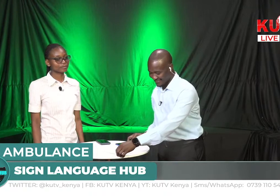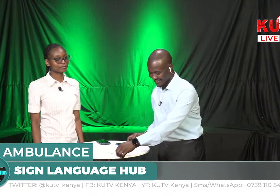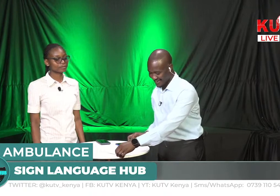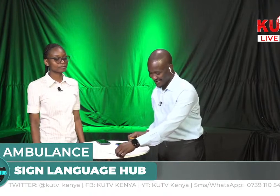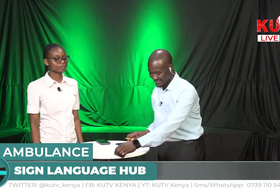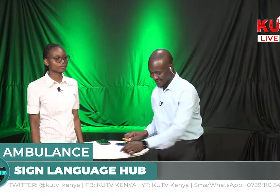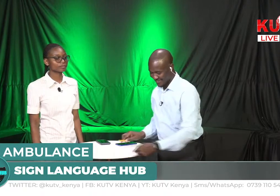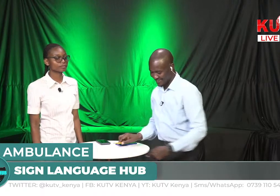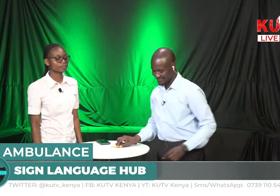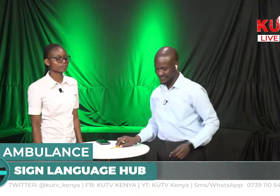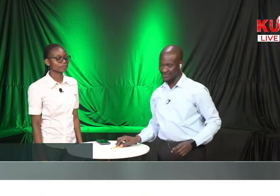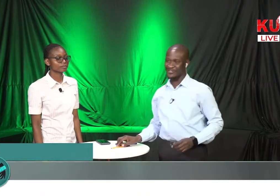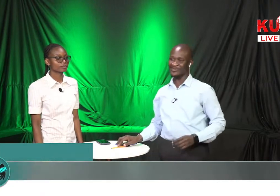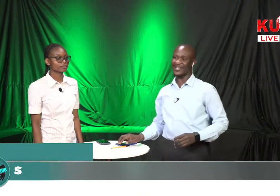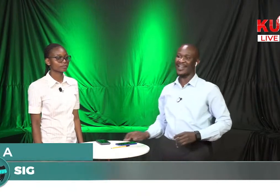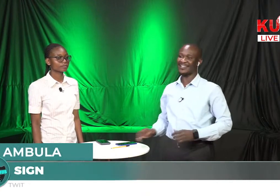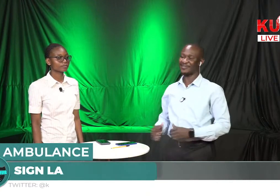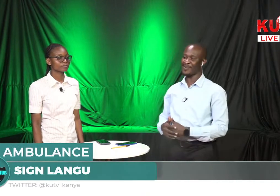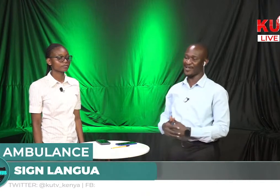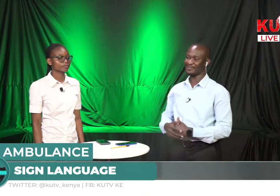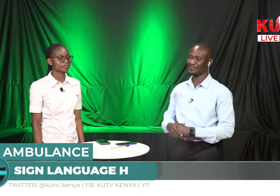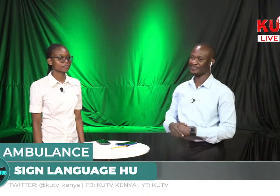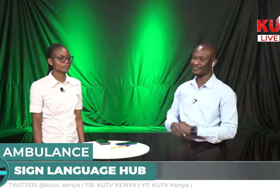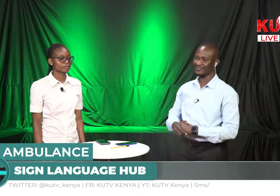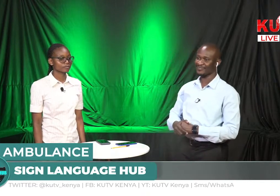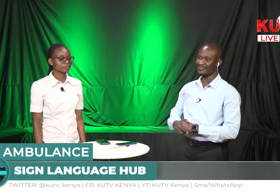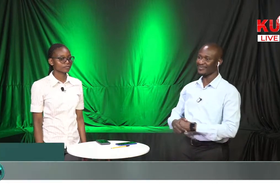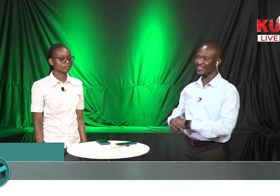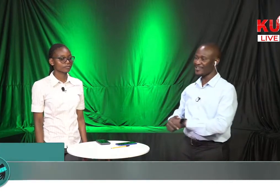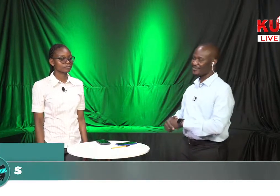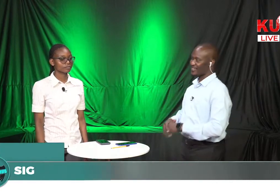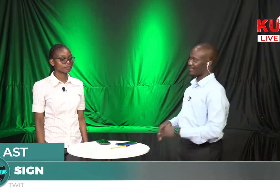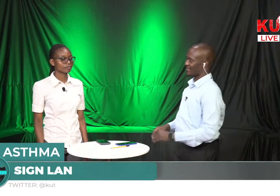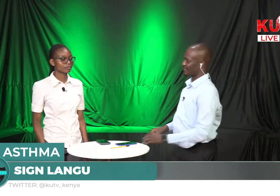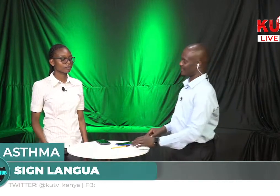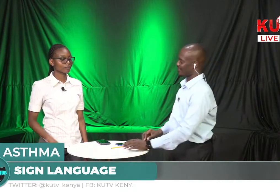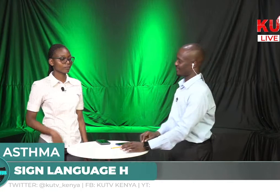After ambulance, we go to asthma. How do you say asthma?